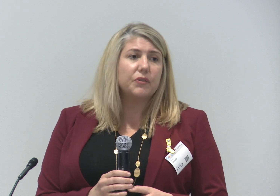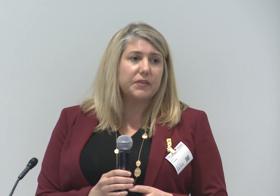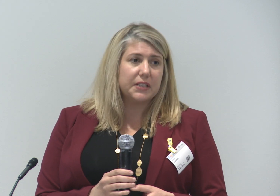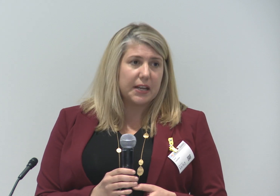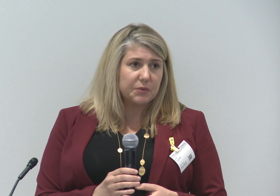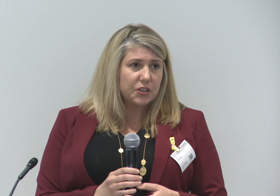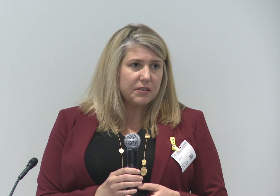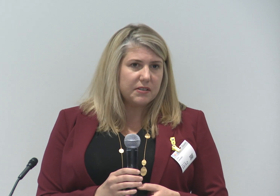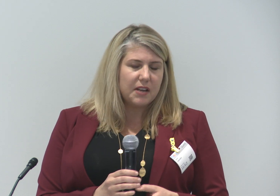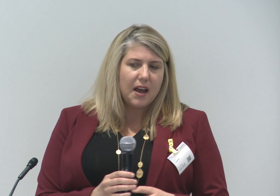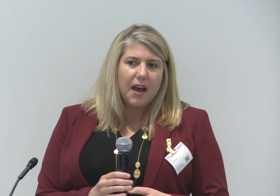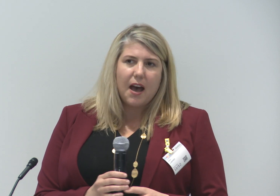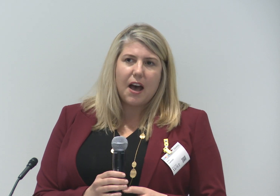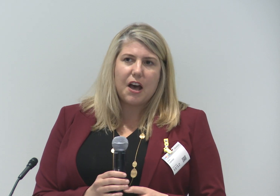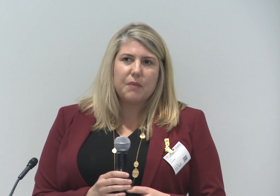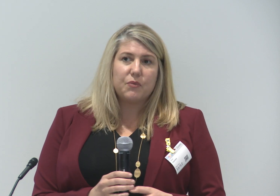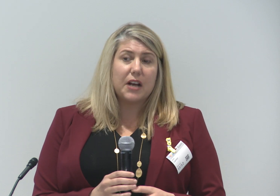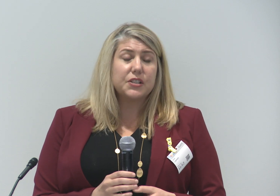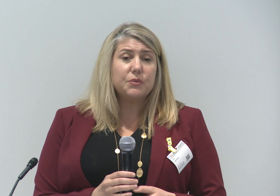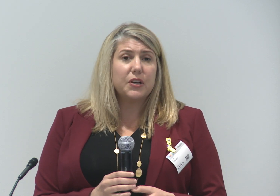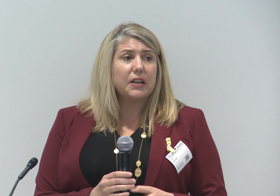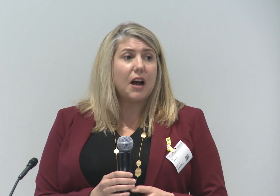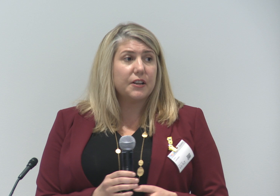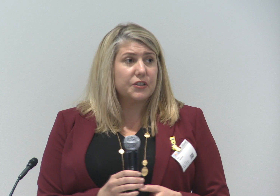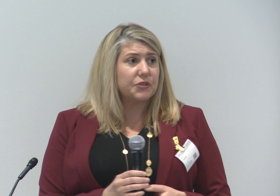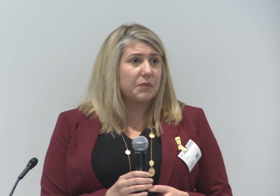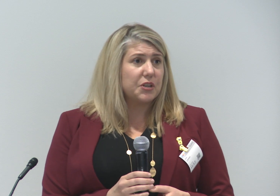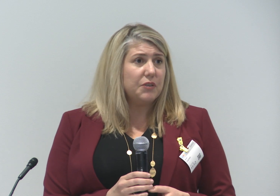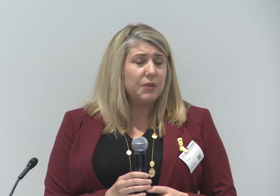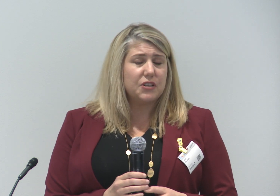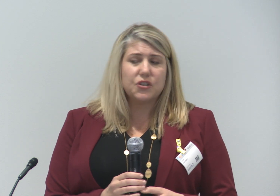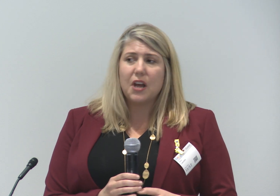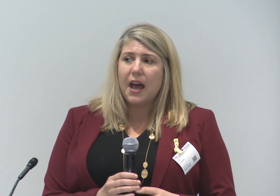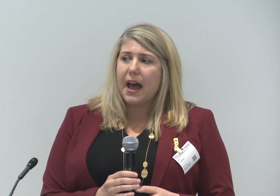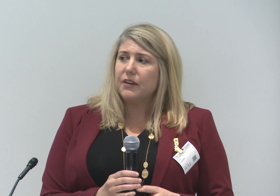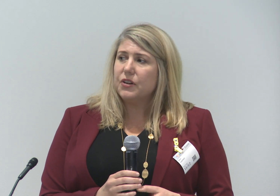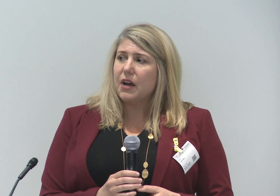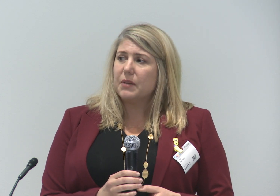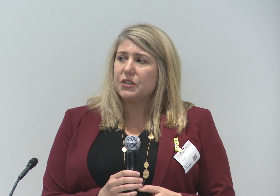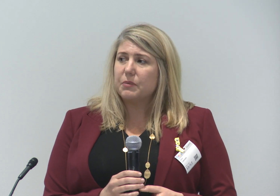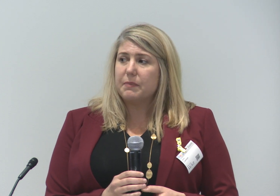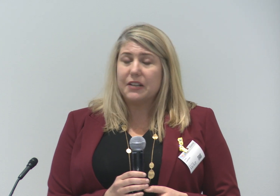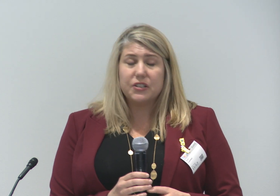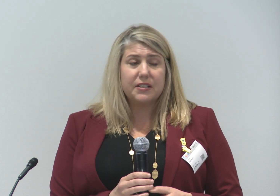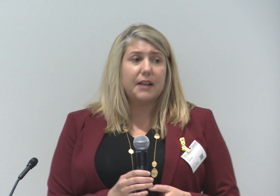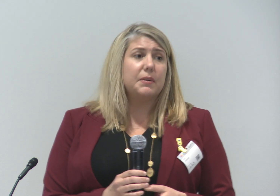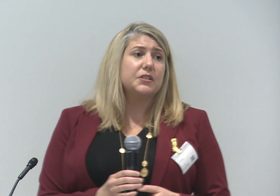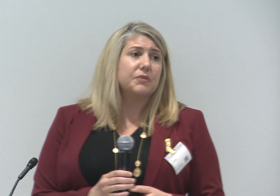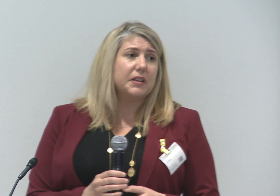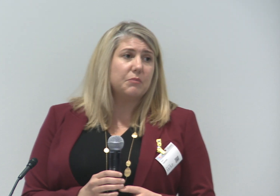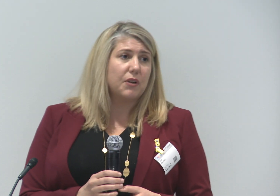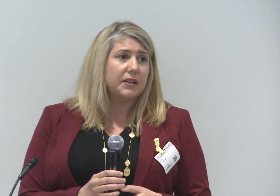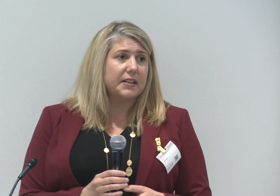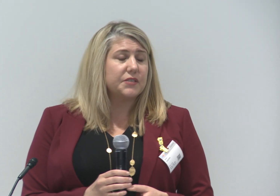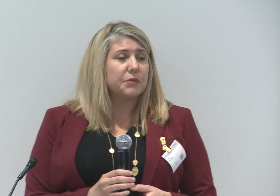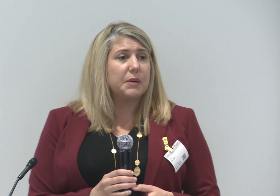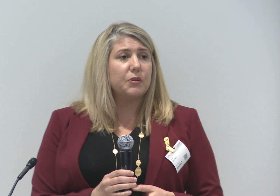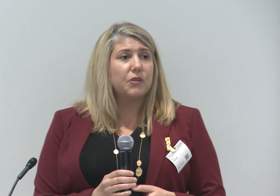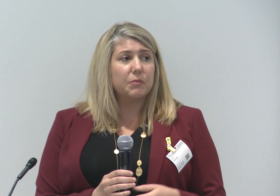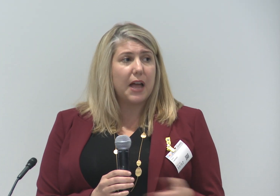50 languages. We also work in audio description, which I don't know how much it'll be mentioned tonight, but it's really important. It's for people who are blind